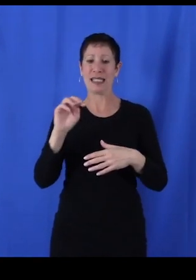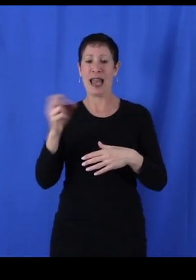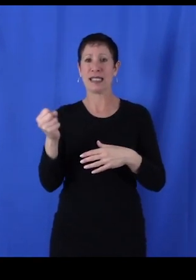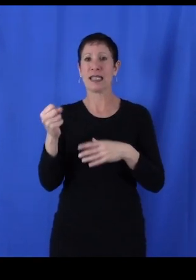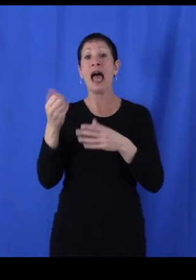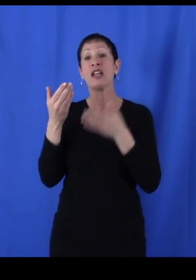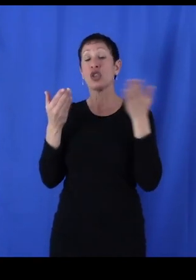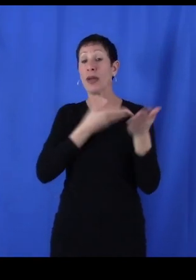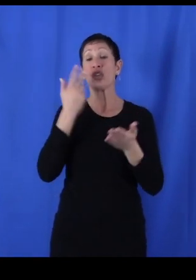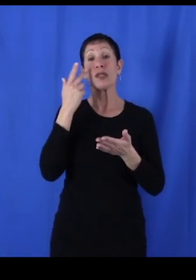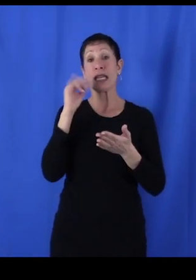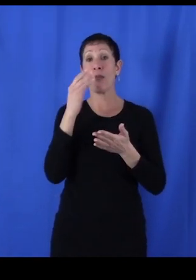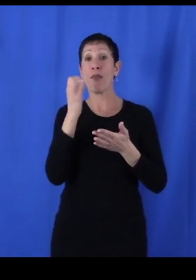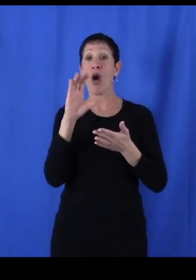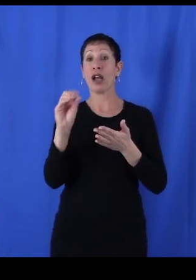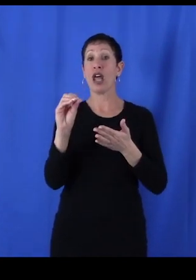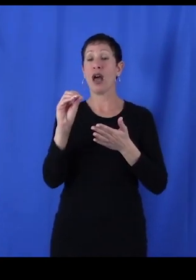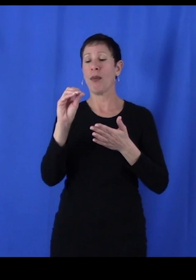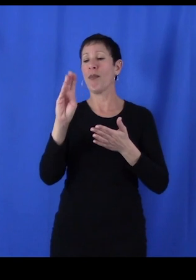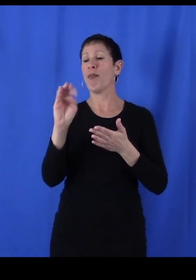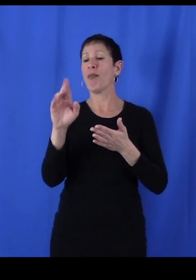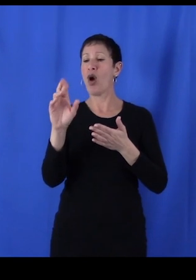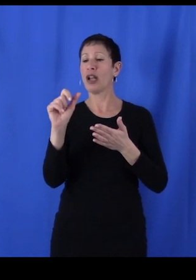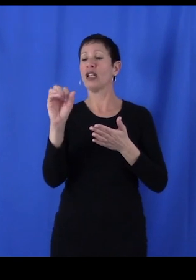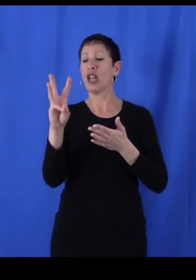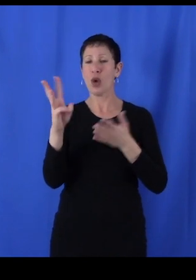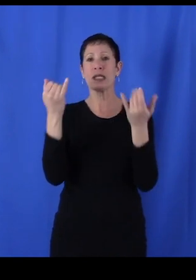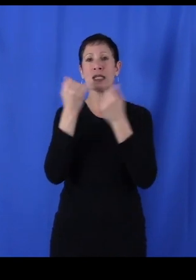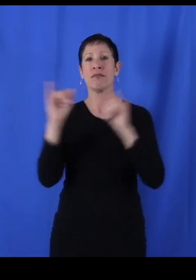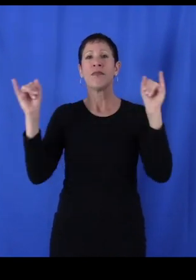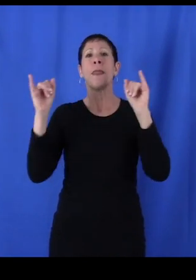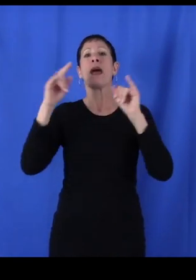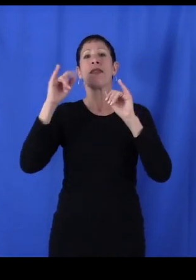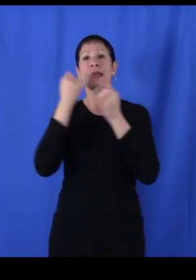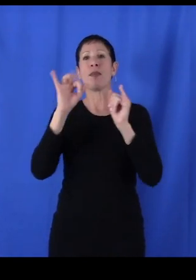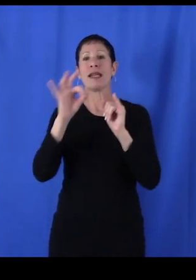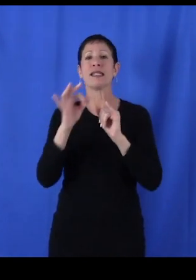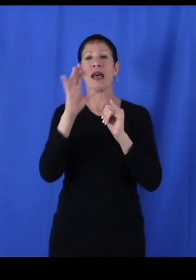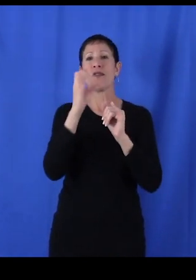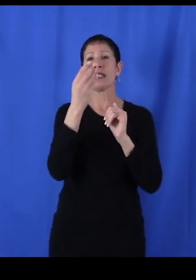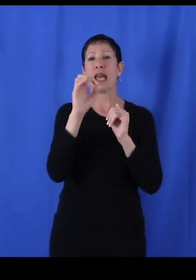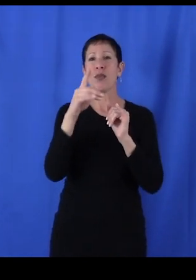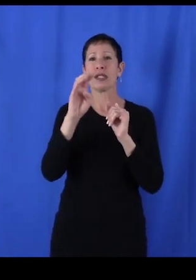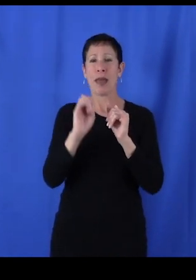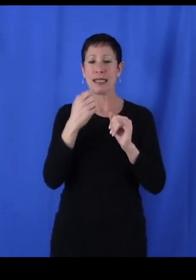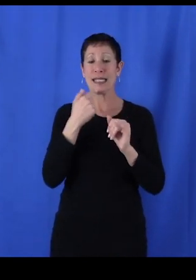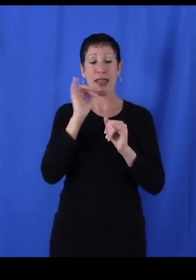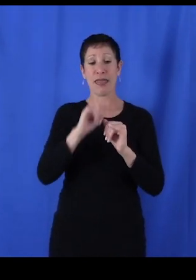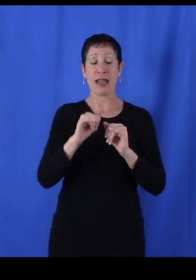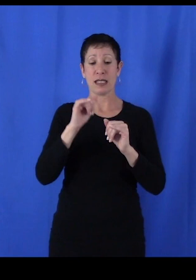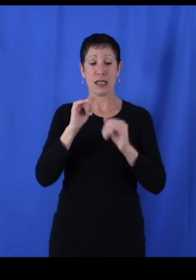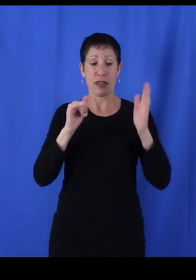cyberspace that celebrated the internet as a space outside of sovereign states, even though the internet was,